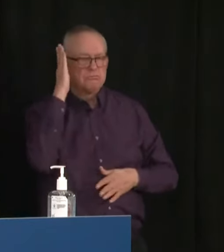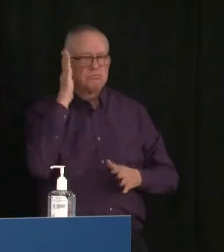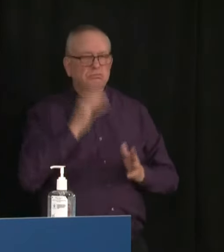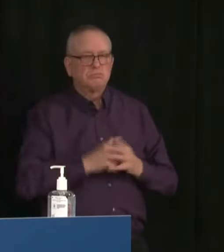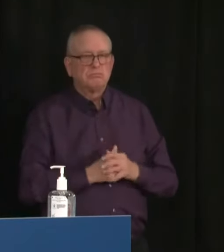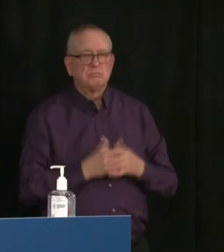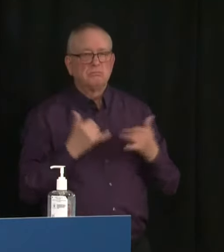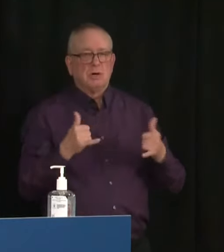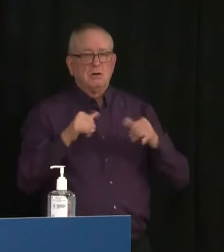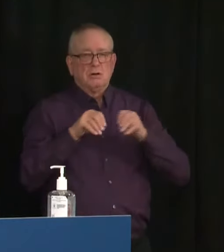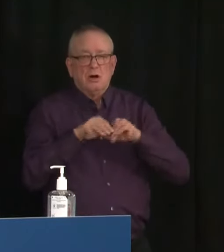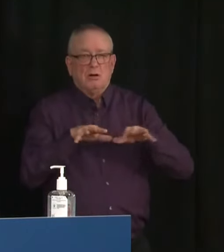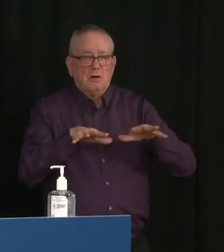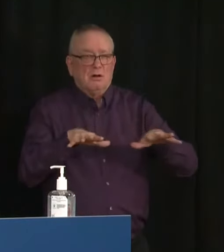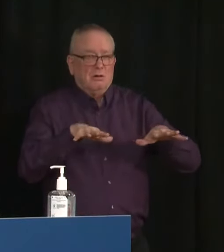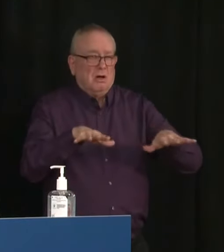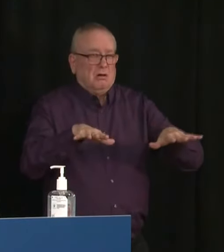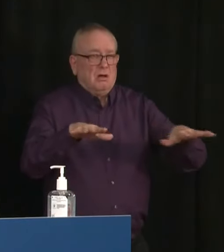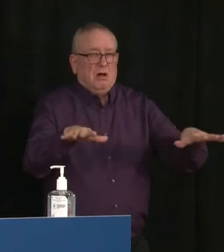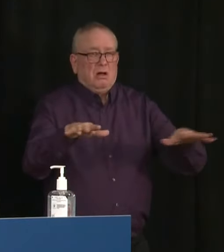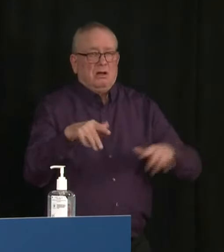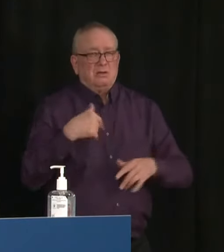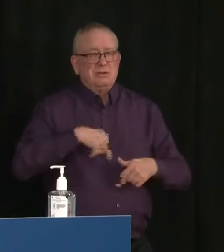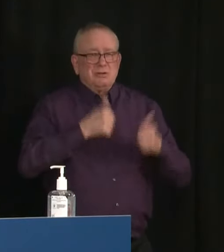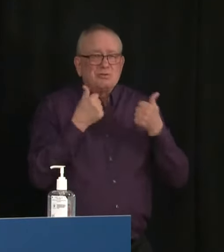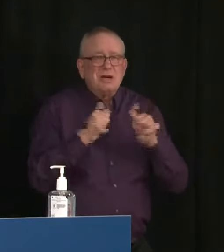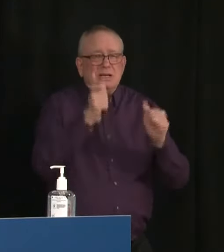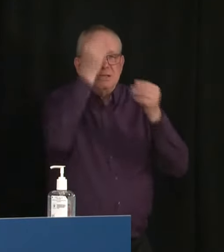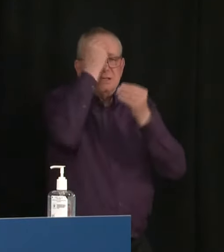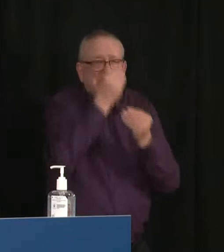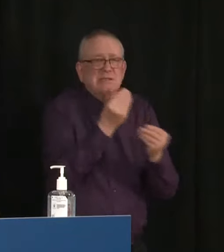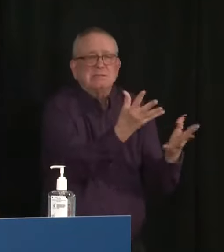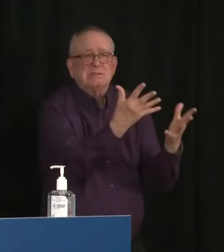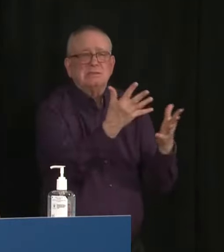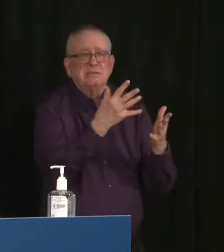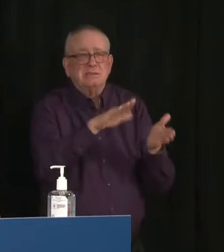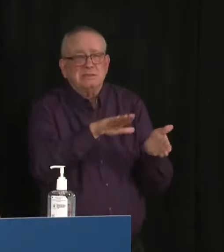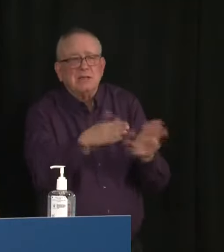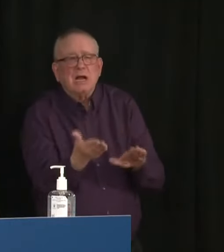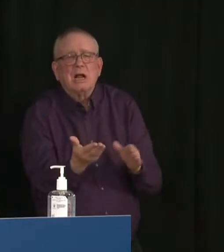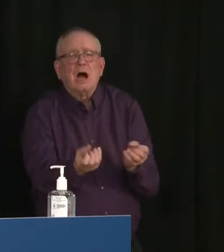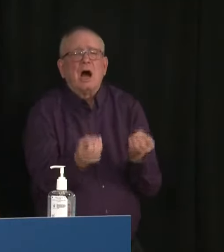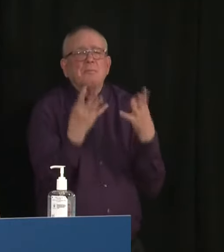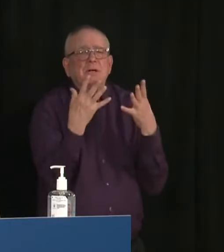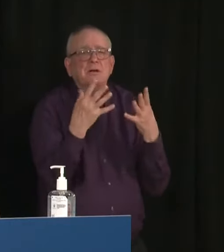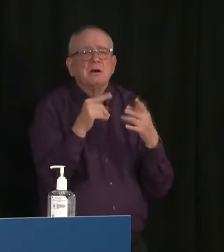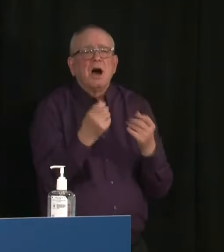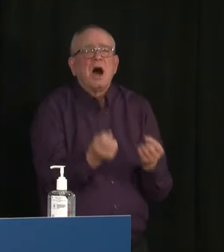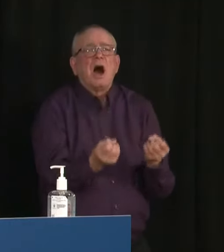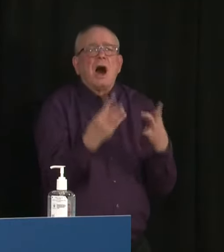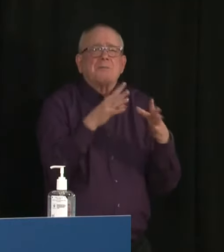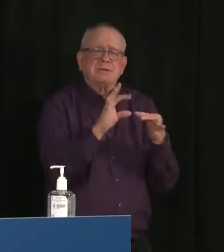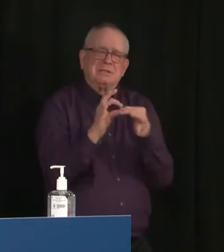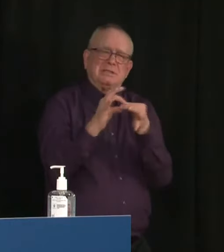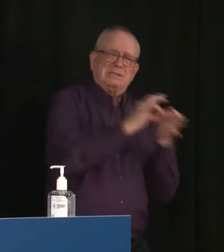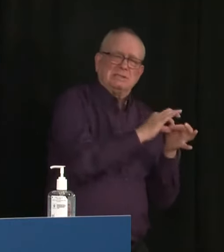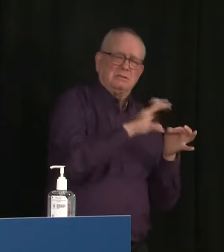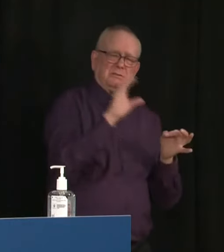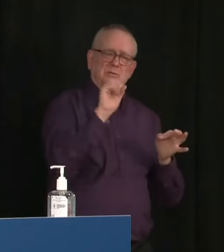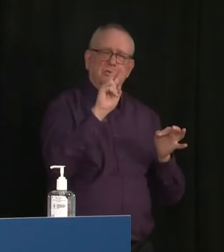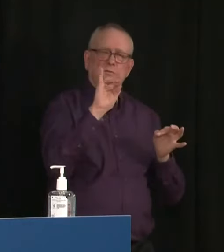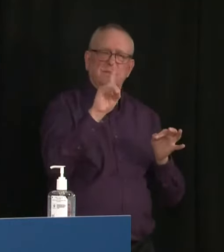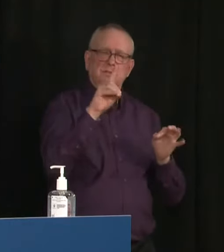that we report represent those who died from COVID-19, not those who died of another cause but happened to